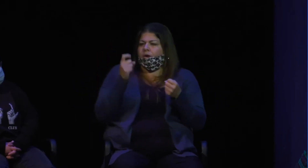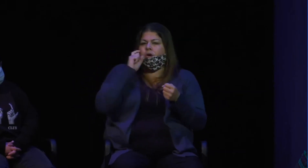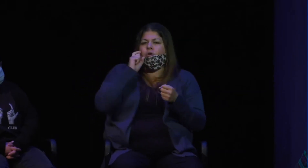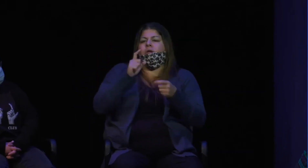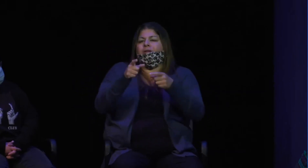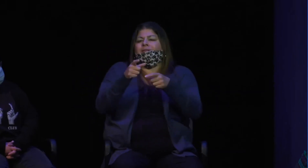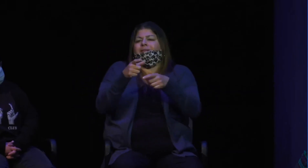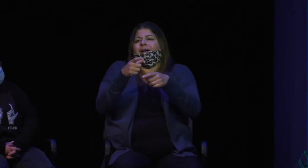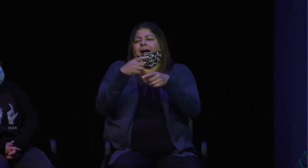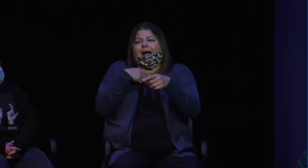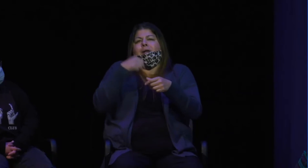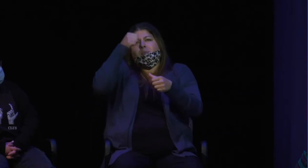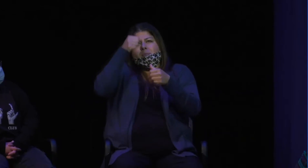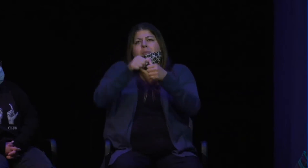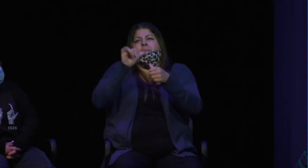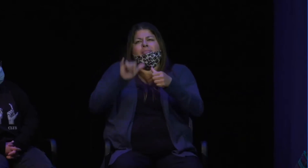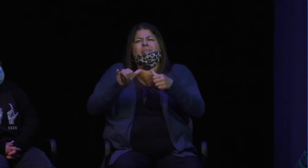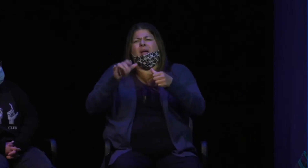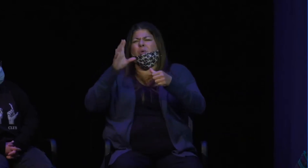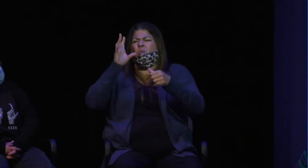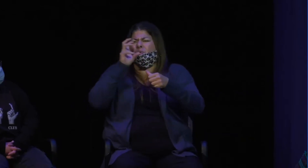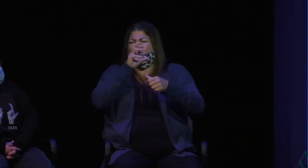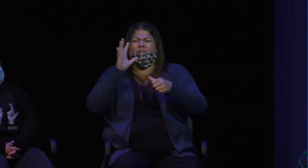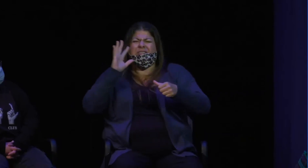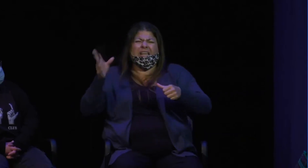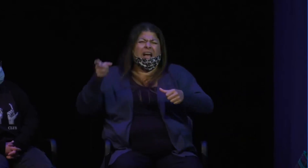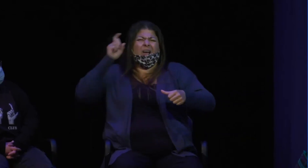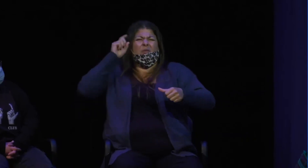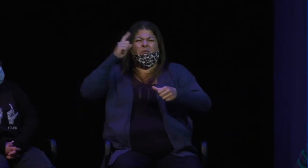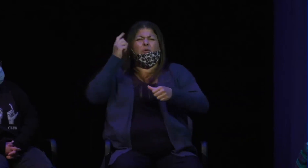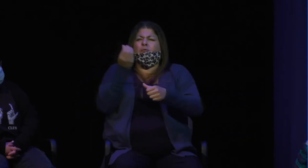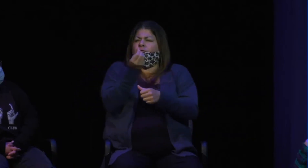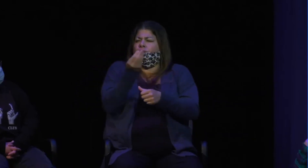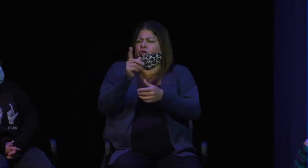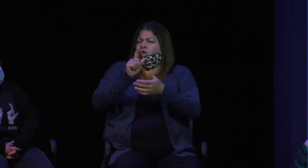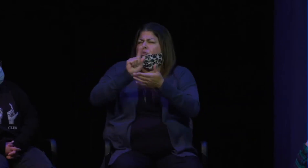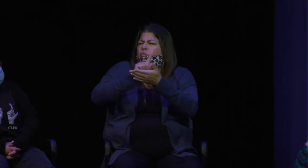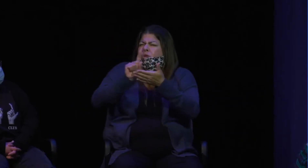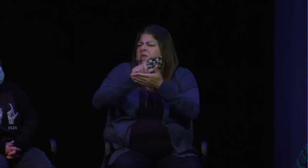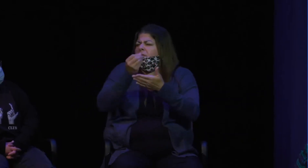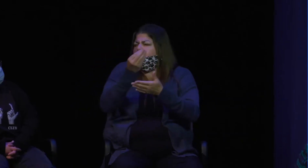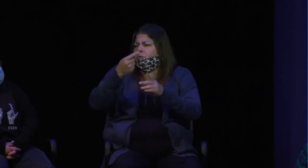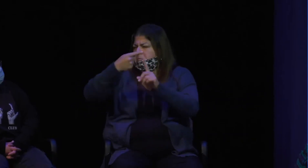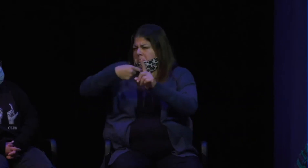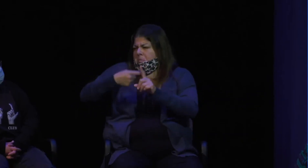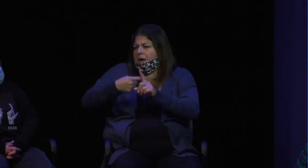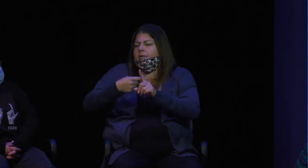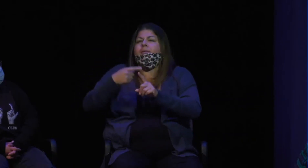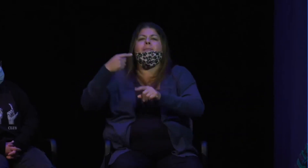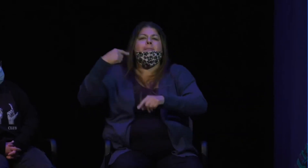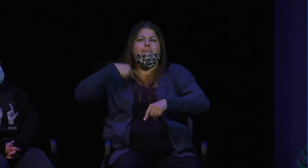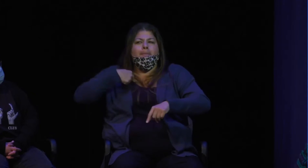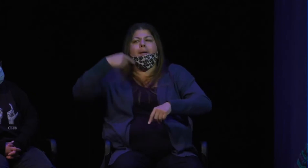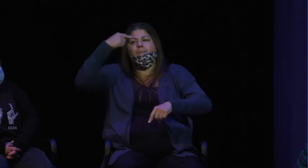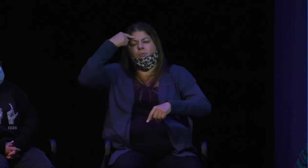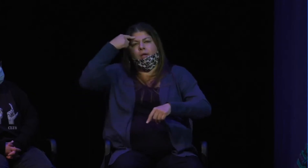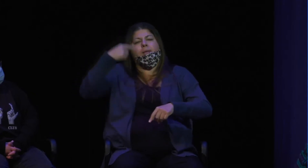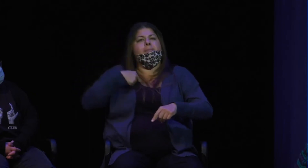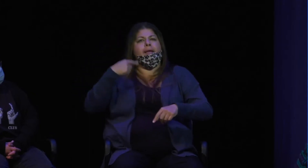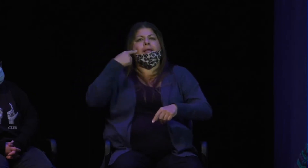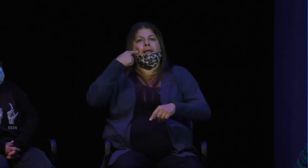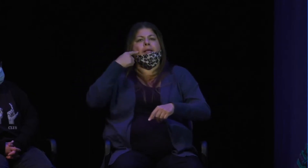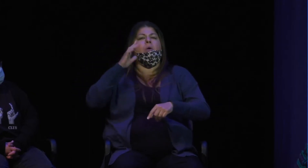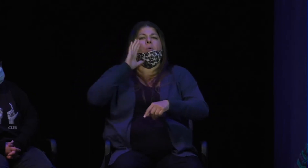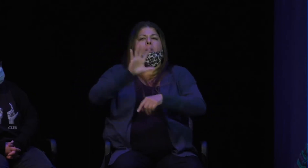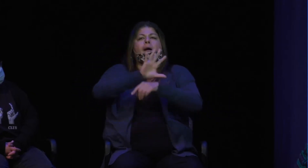very small ones and then had to get more powerful ones over the years. So the sound would change every time I got a new